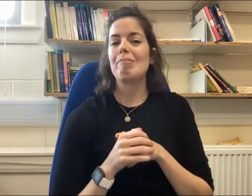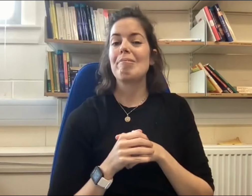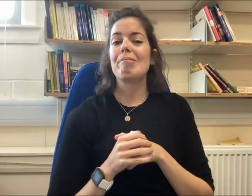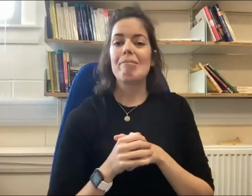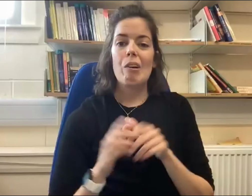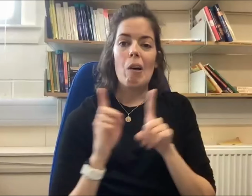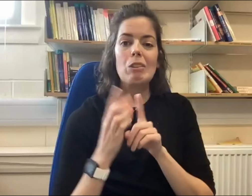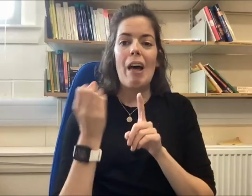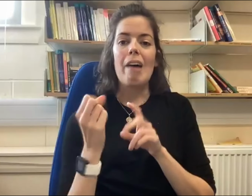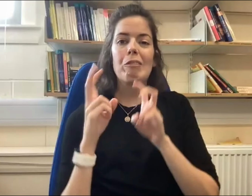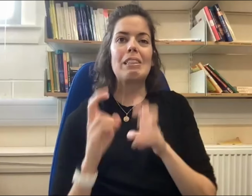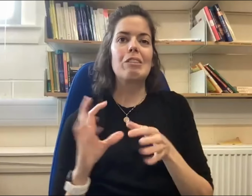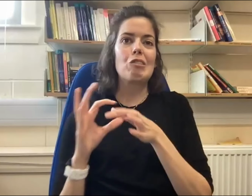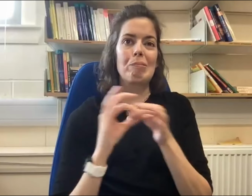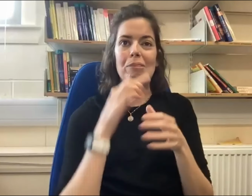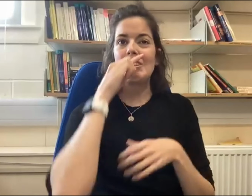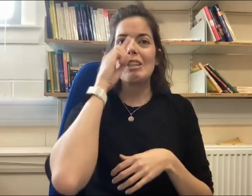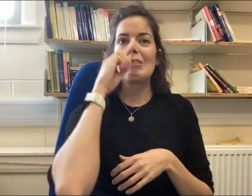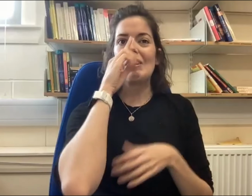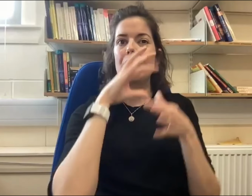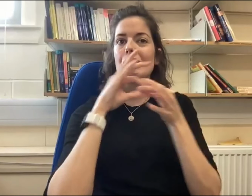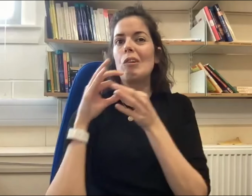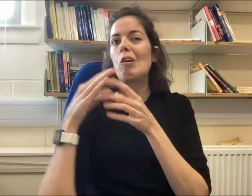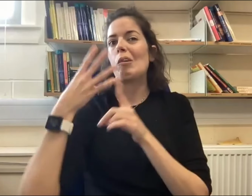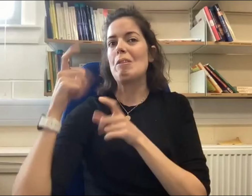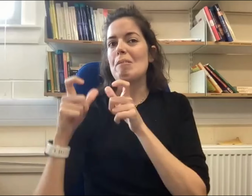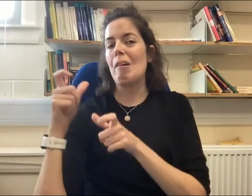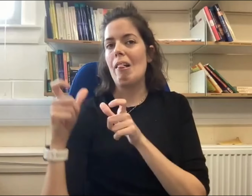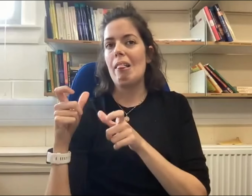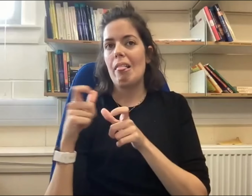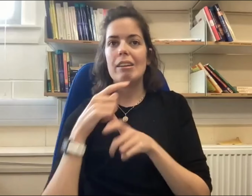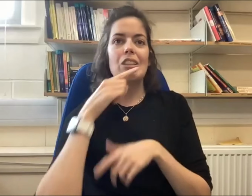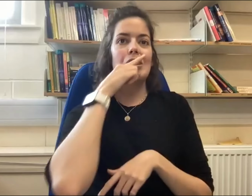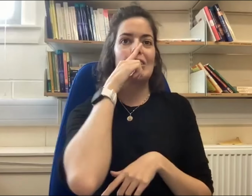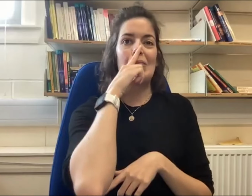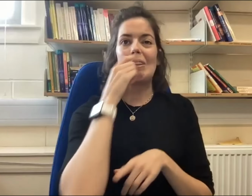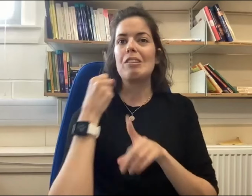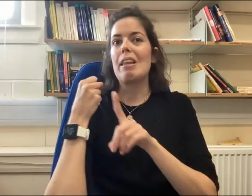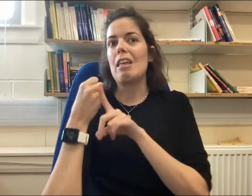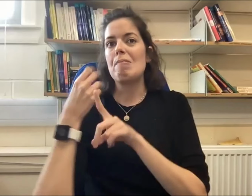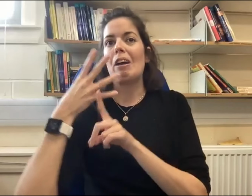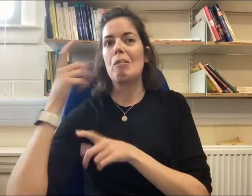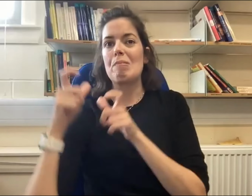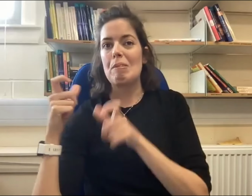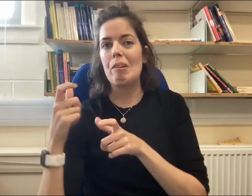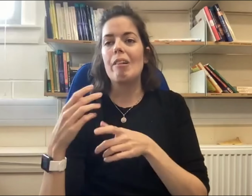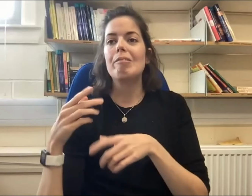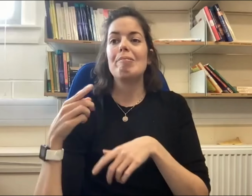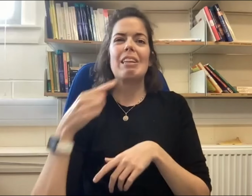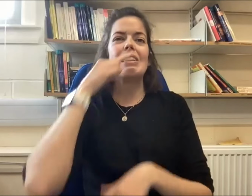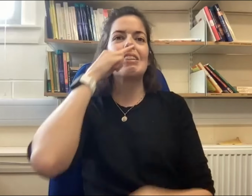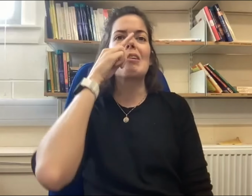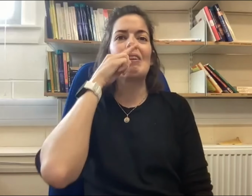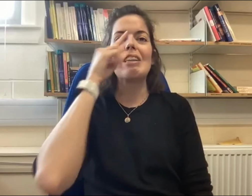disabled coach, and that became a deaf space. There's also research linked to gentrification and